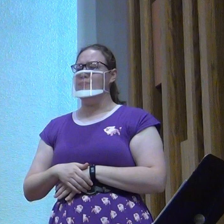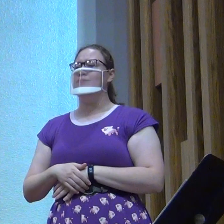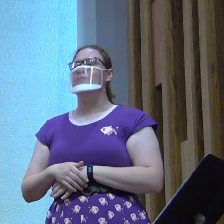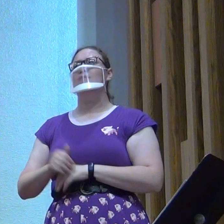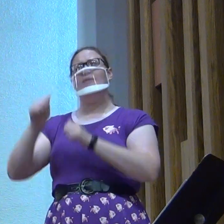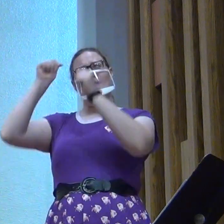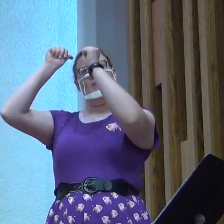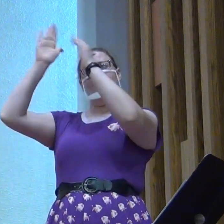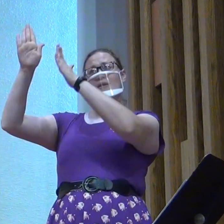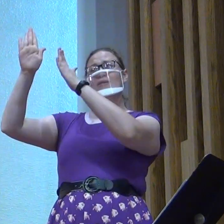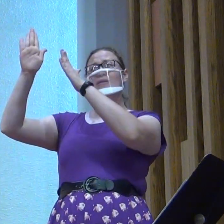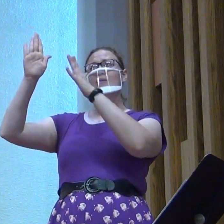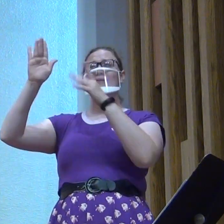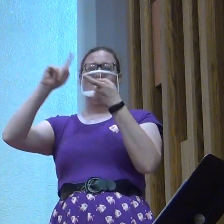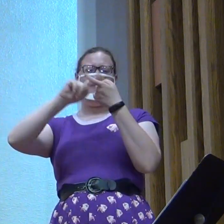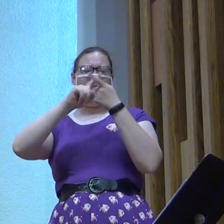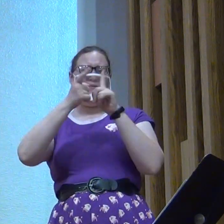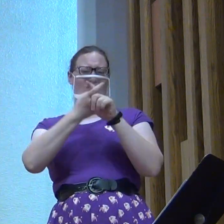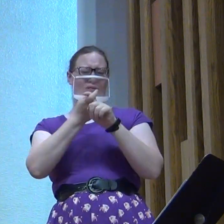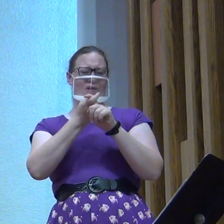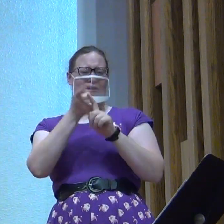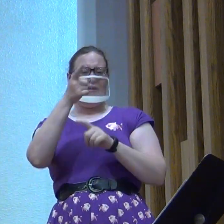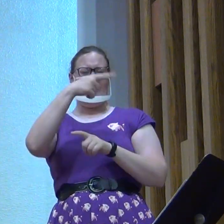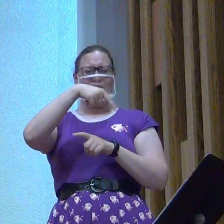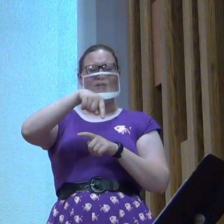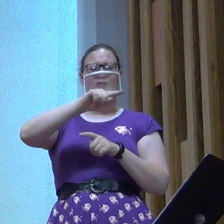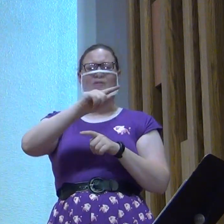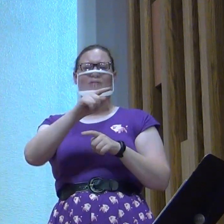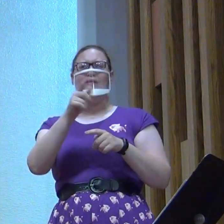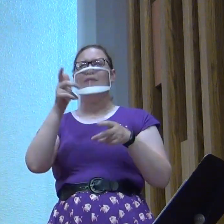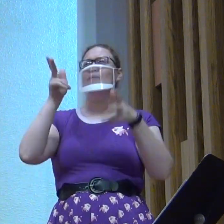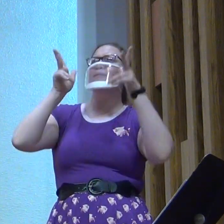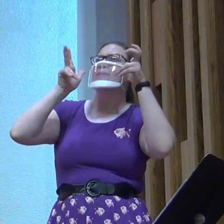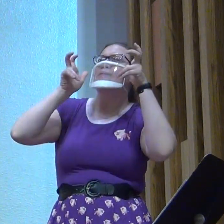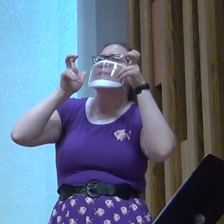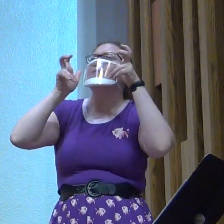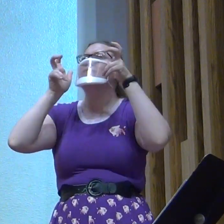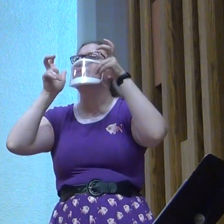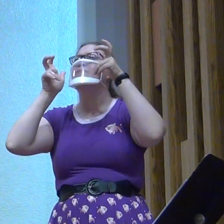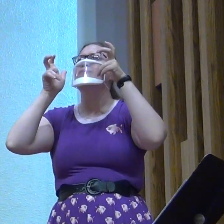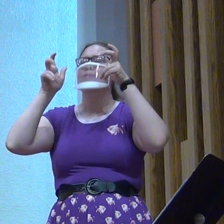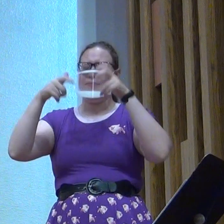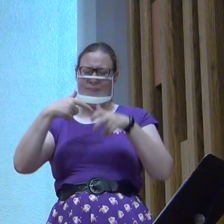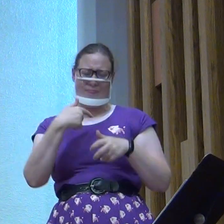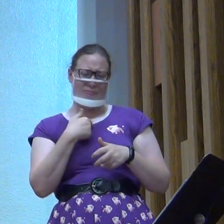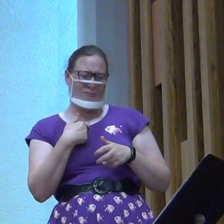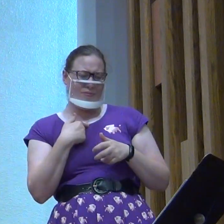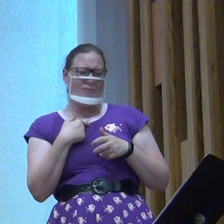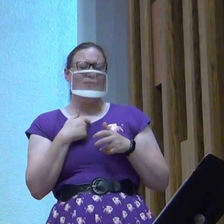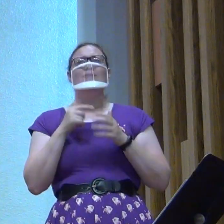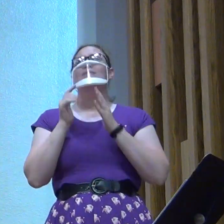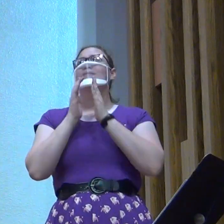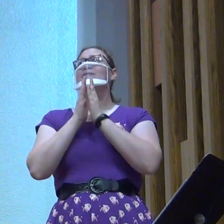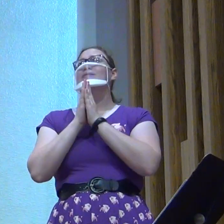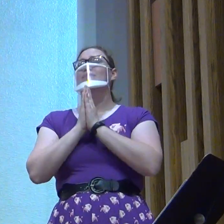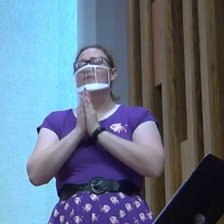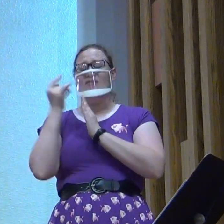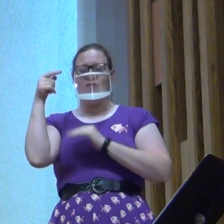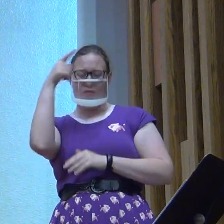Father, for these friends who are hearing my voice, I ask these things